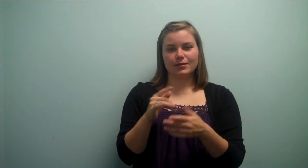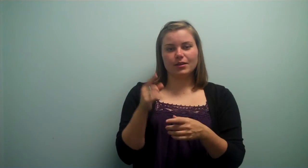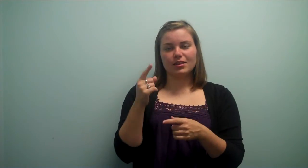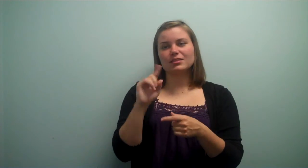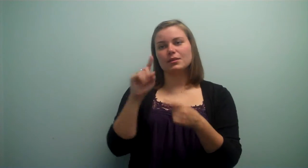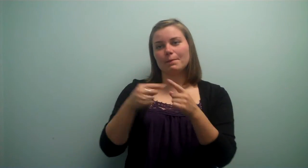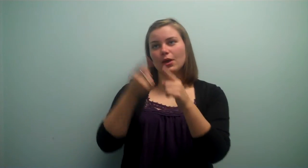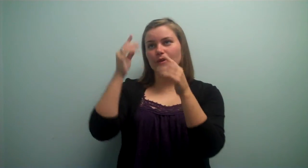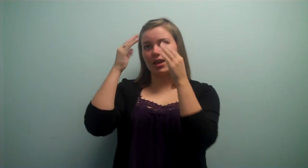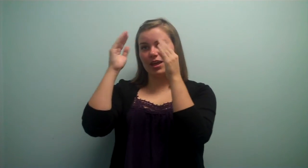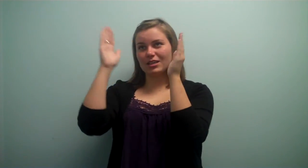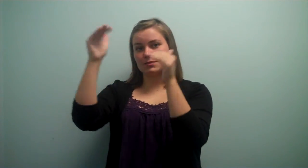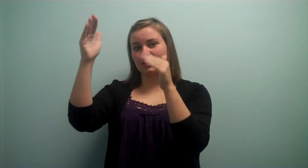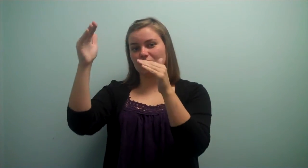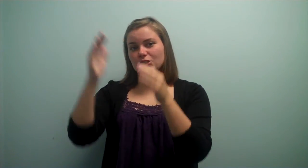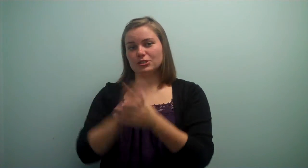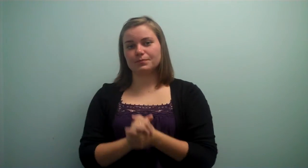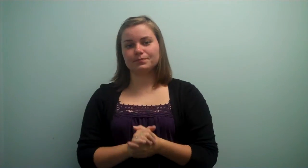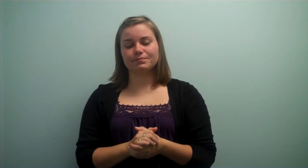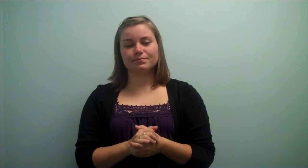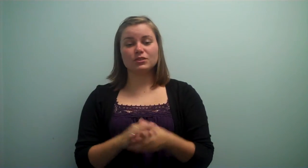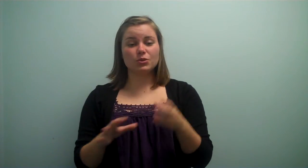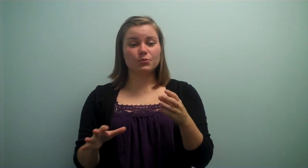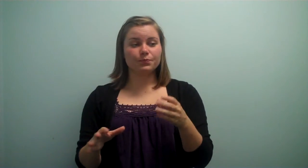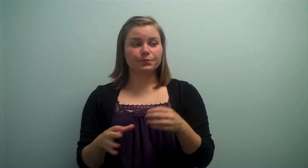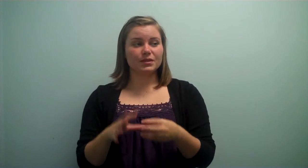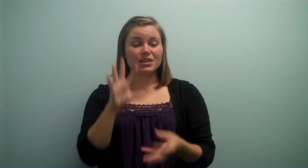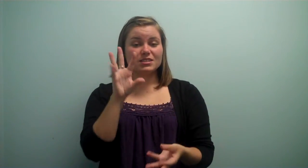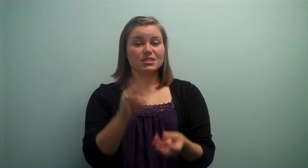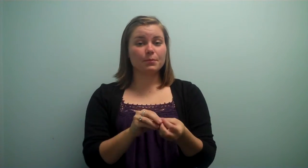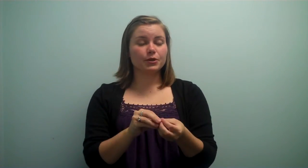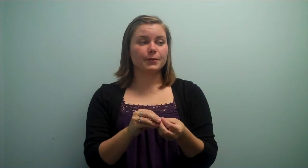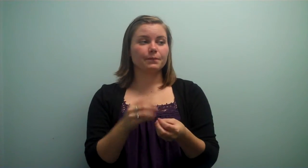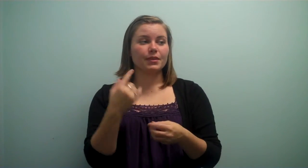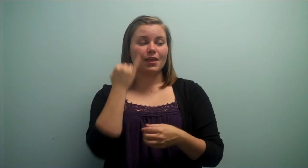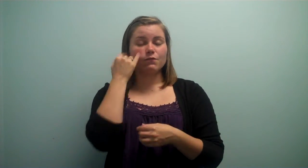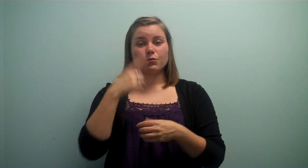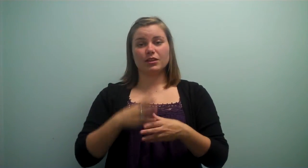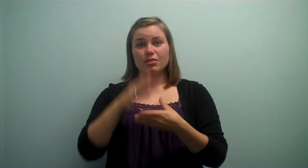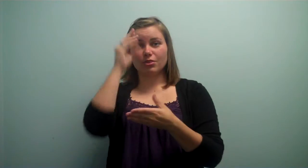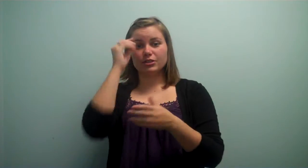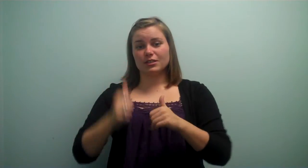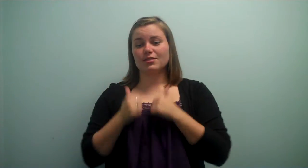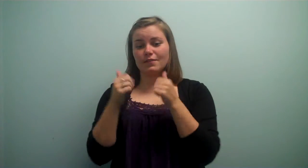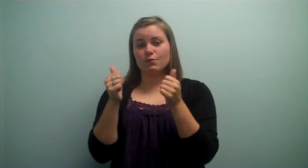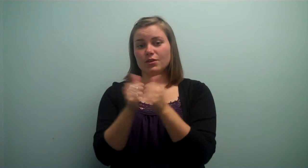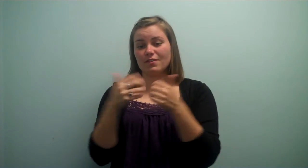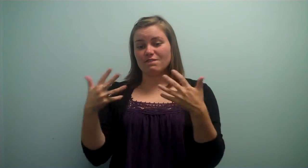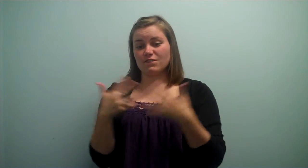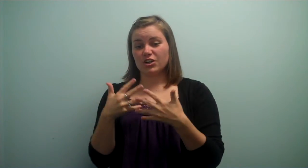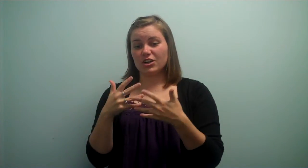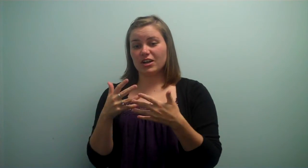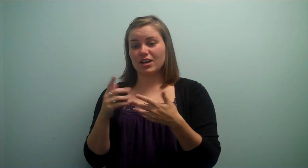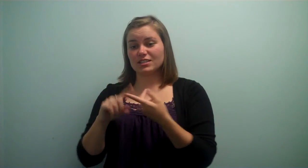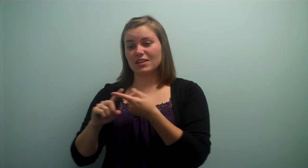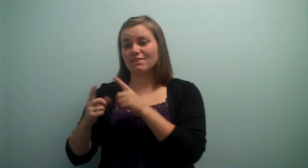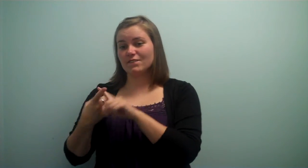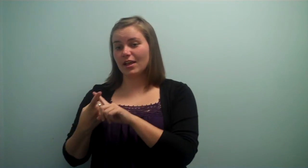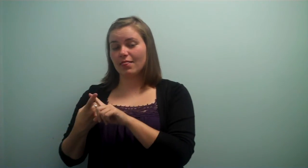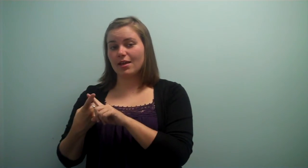expectations. In summary, if we learn to live with fear as an ally, which navigates our path in the